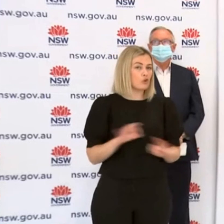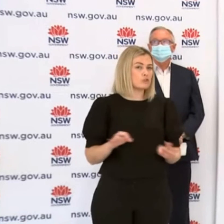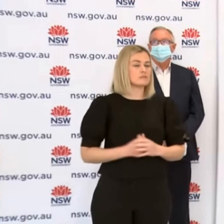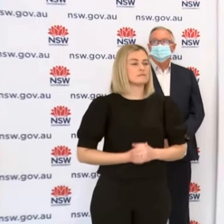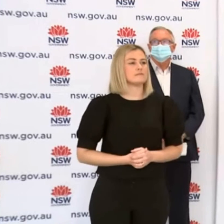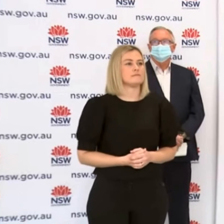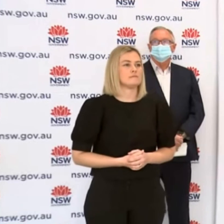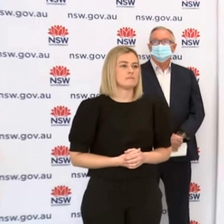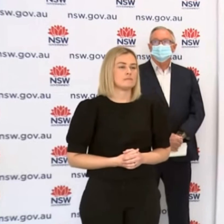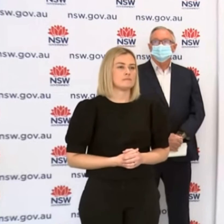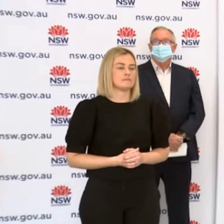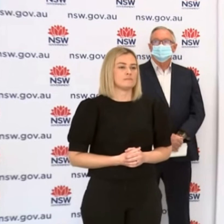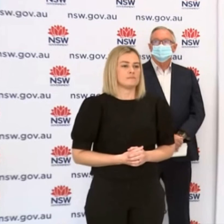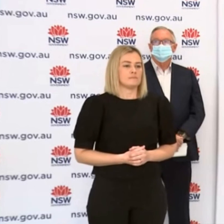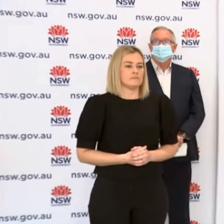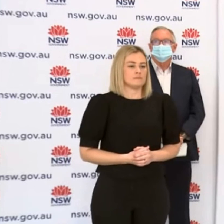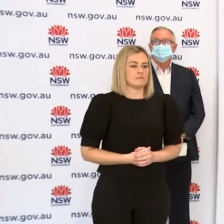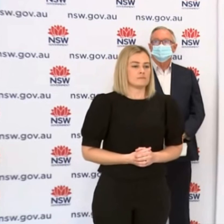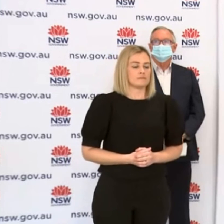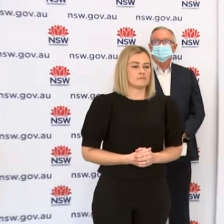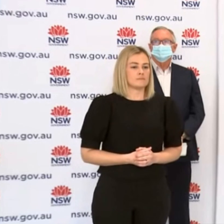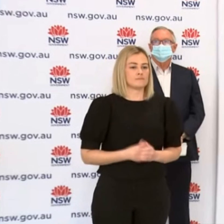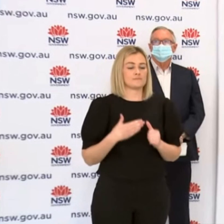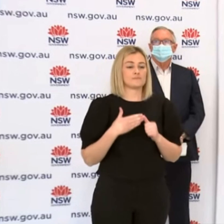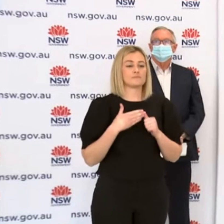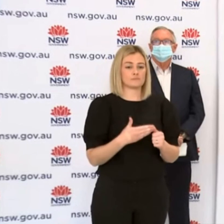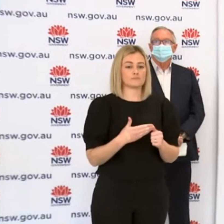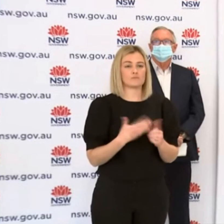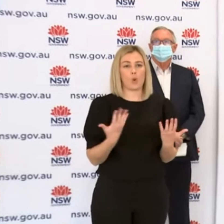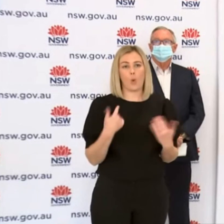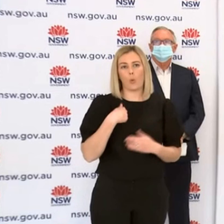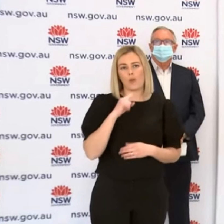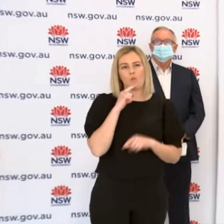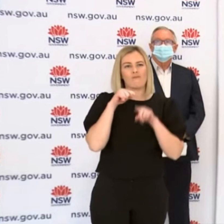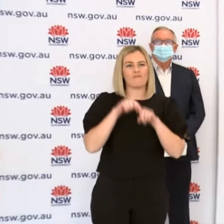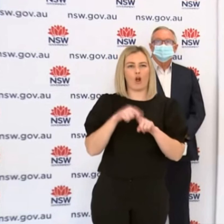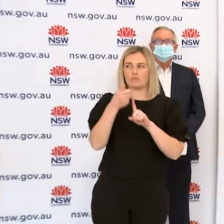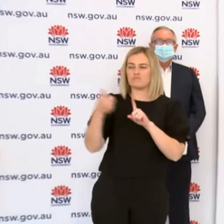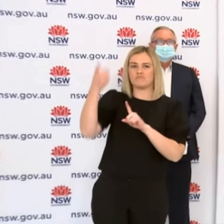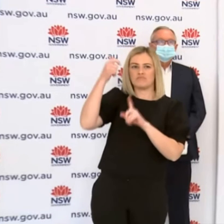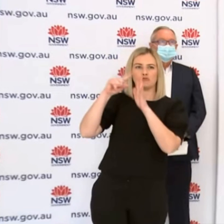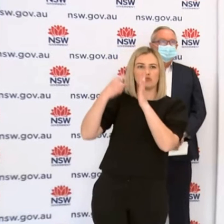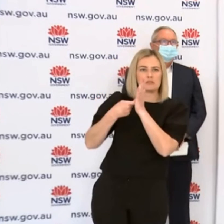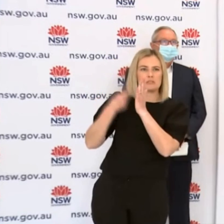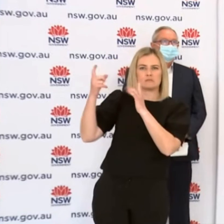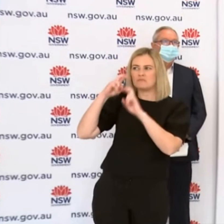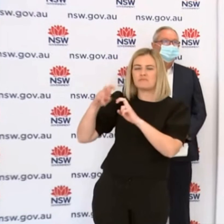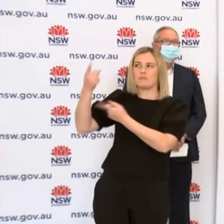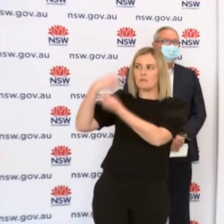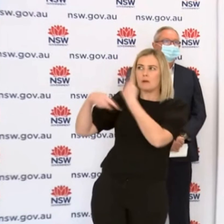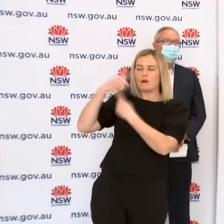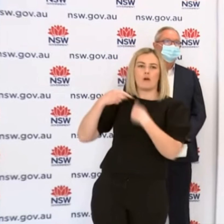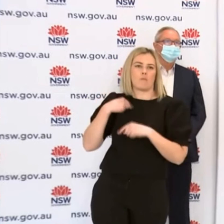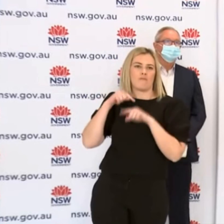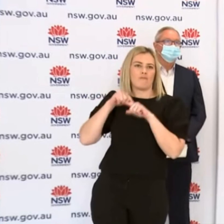compliance point of view, we will work to the public health orders, but really you can put all the rules